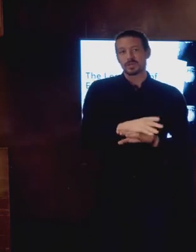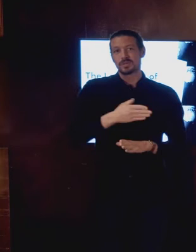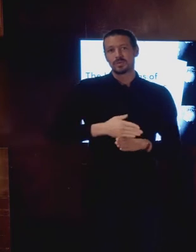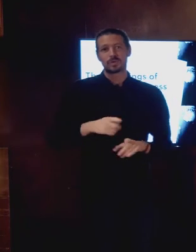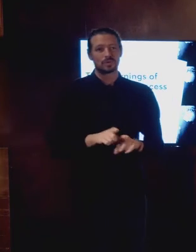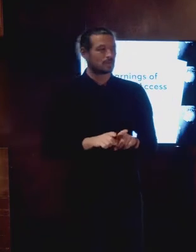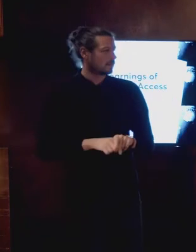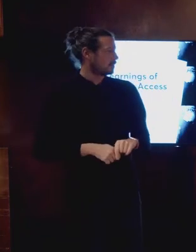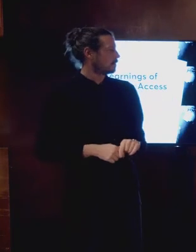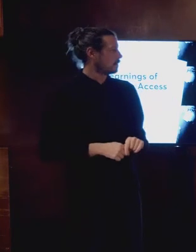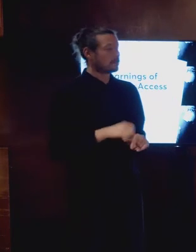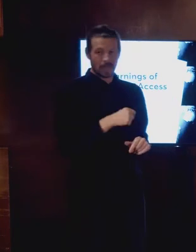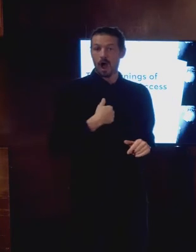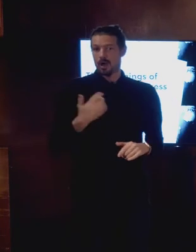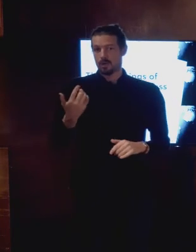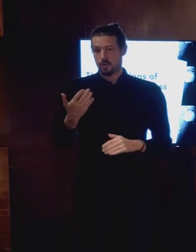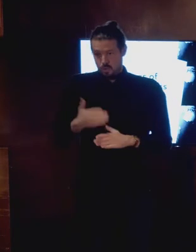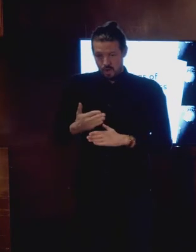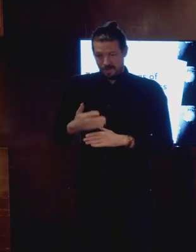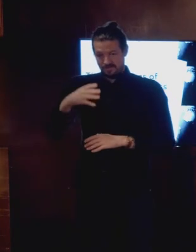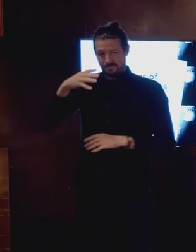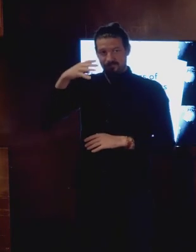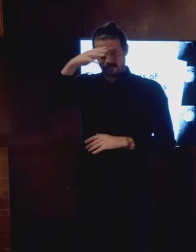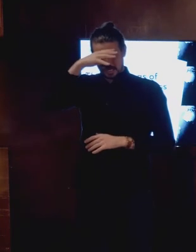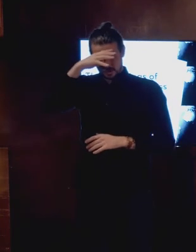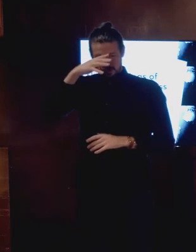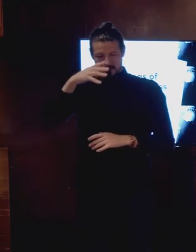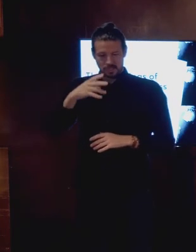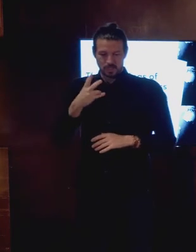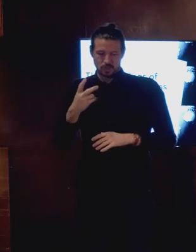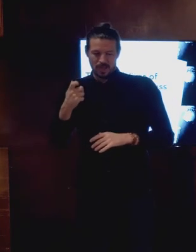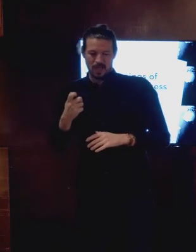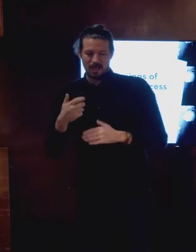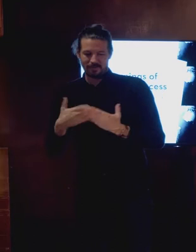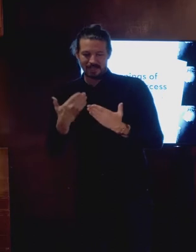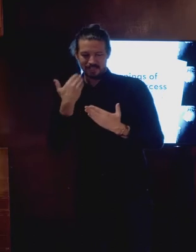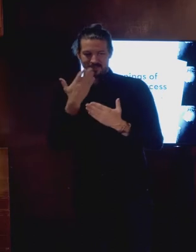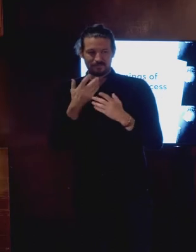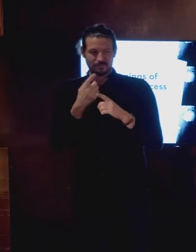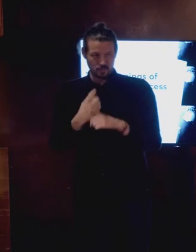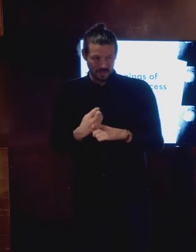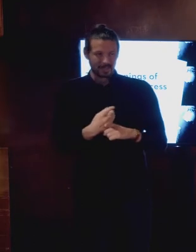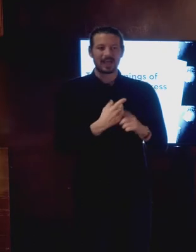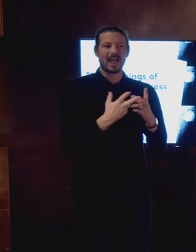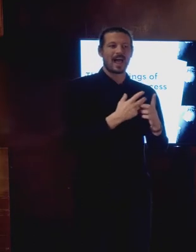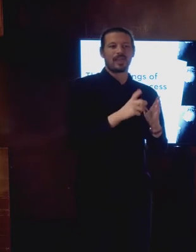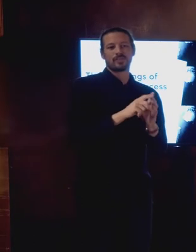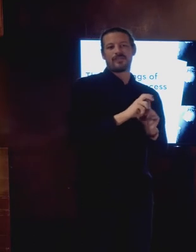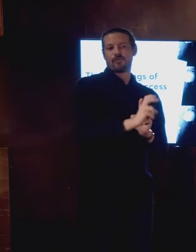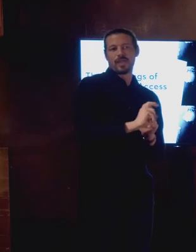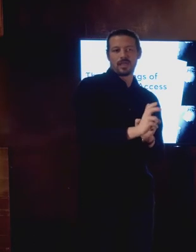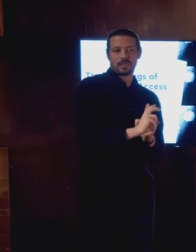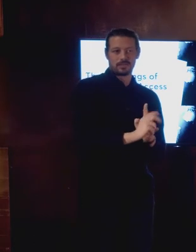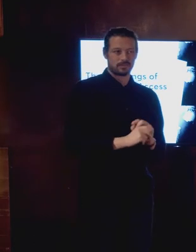me, even though I work at Fringe, I do that for 2.5 days a week, and the rest of my time is freelancing. And the places